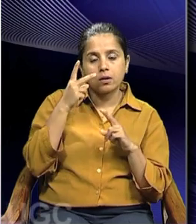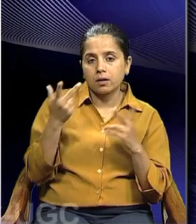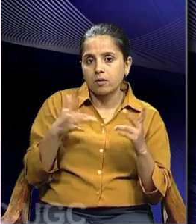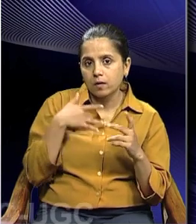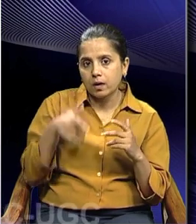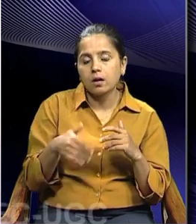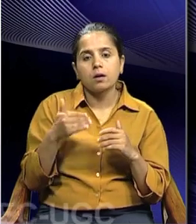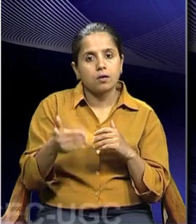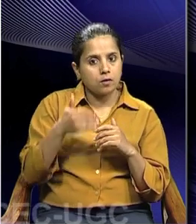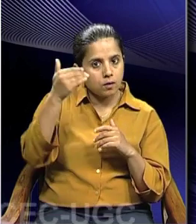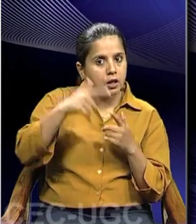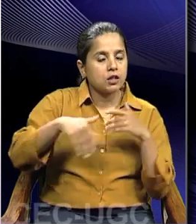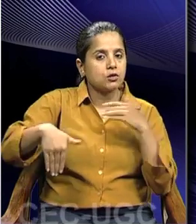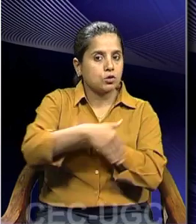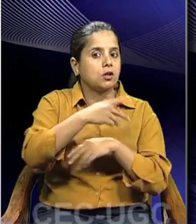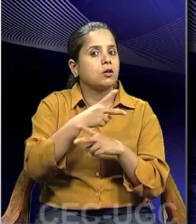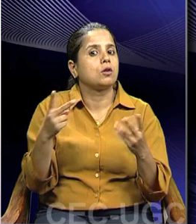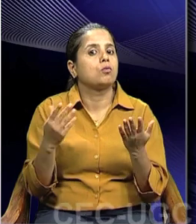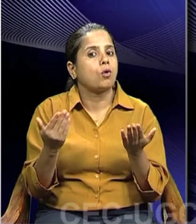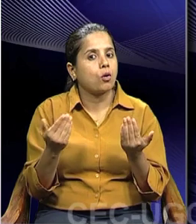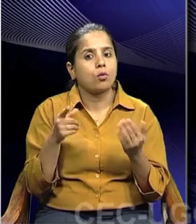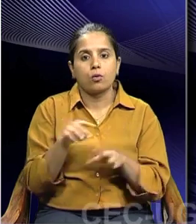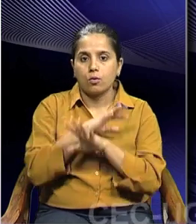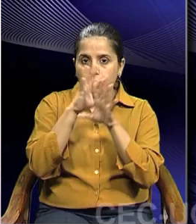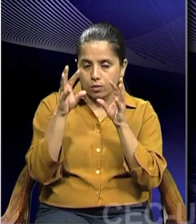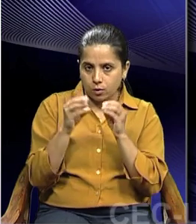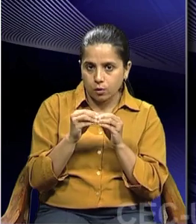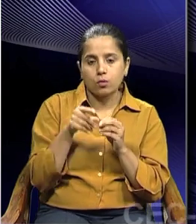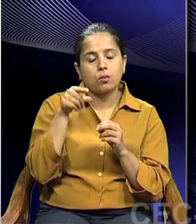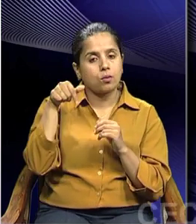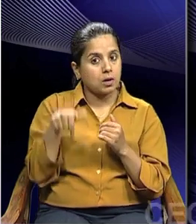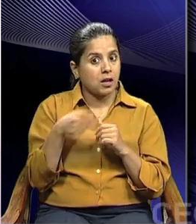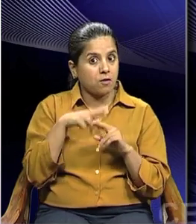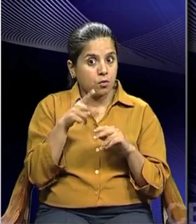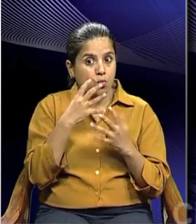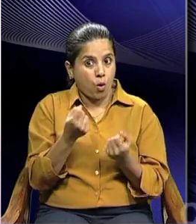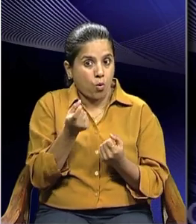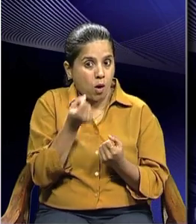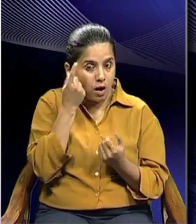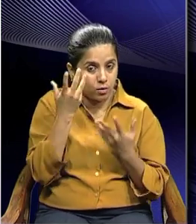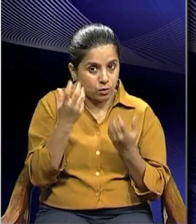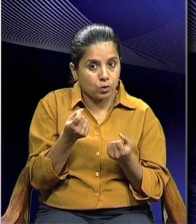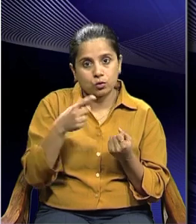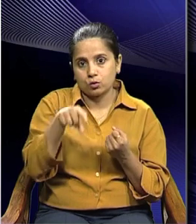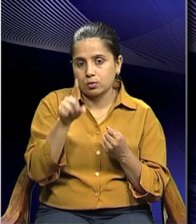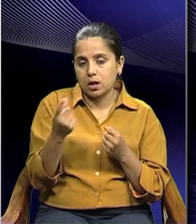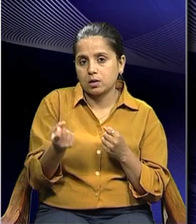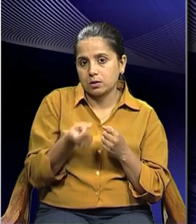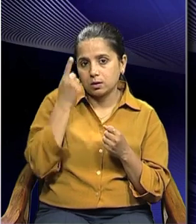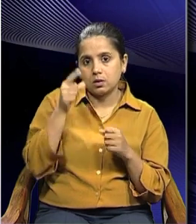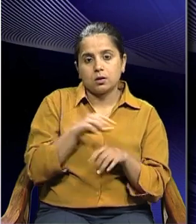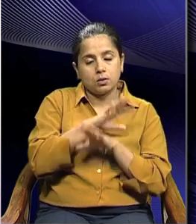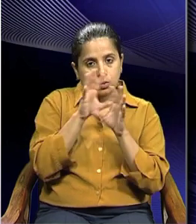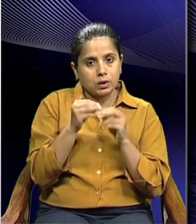forward engineering. You can say that this entire forward engineering, if you really wish to understand, you need to understand the